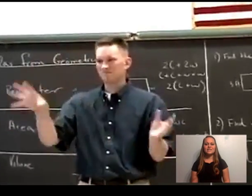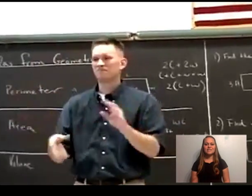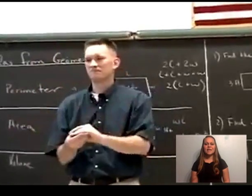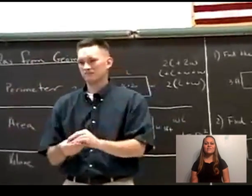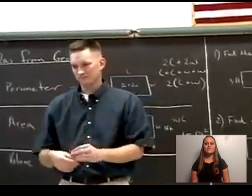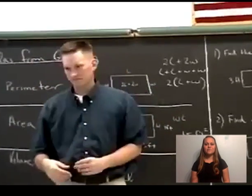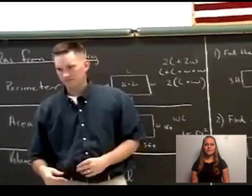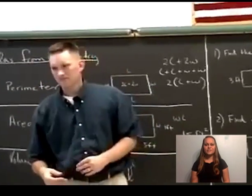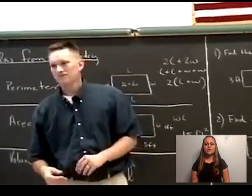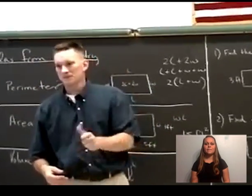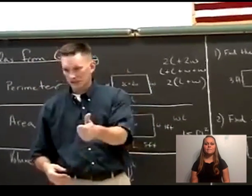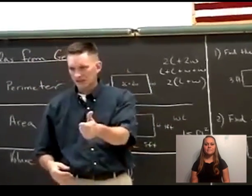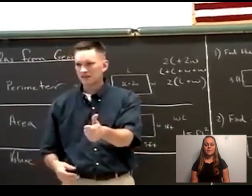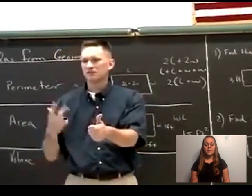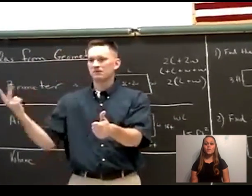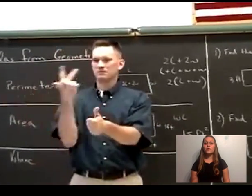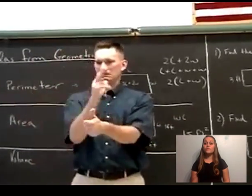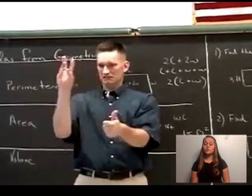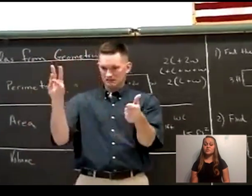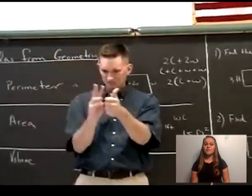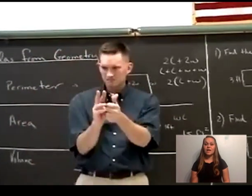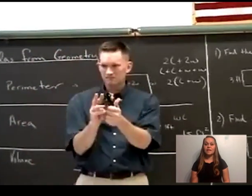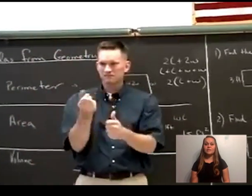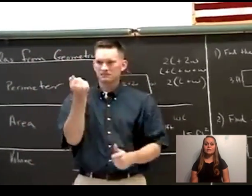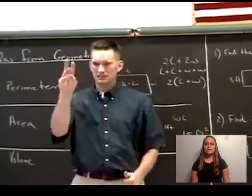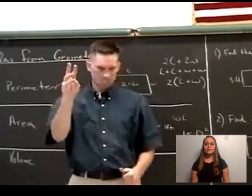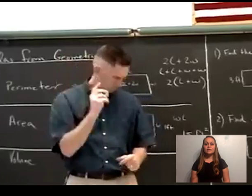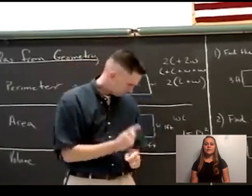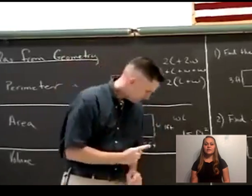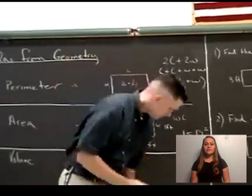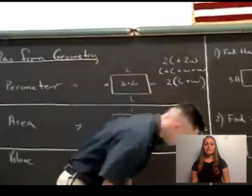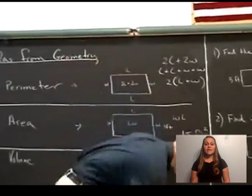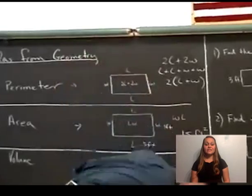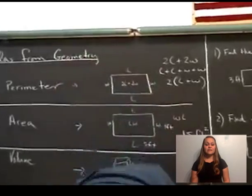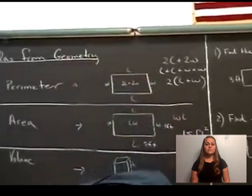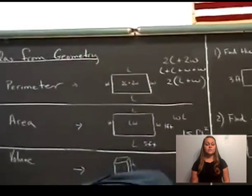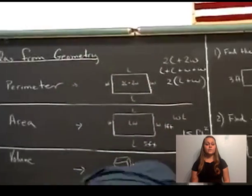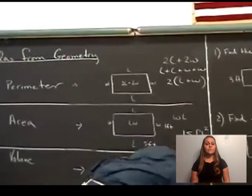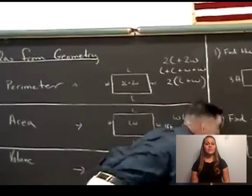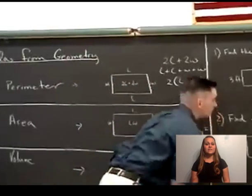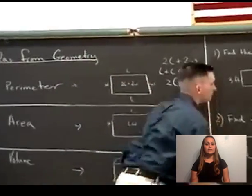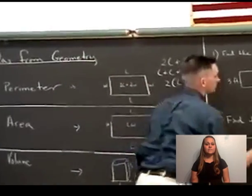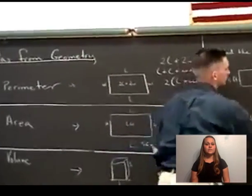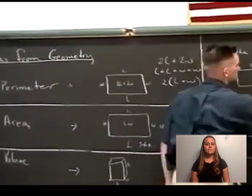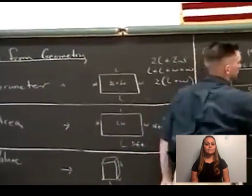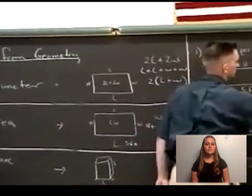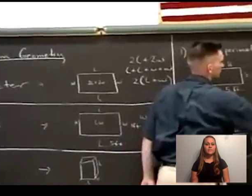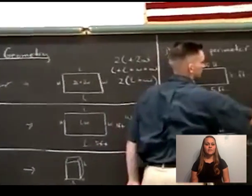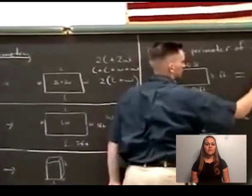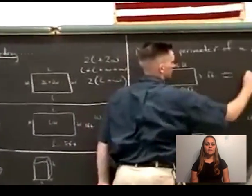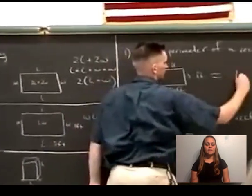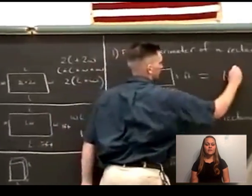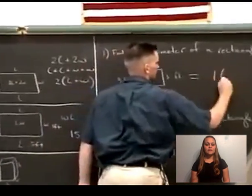You added it together. Good job. Or you multiplied length times 2 and width times 2.